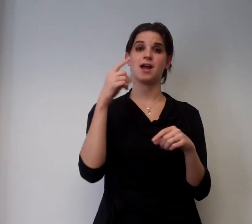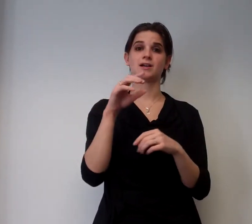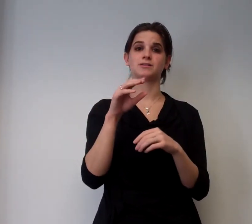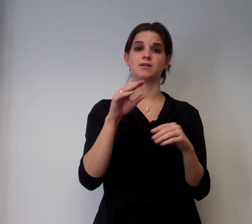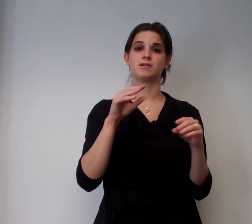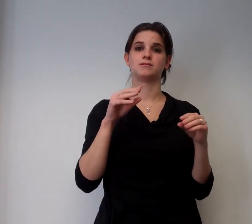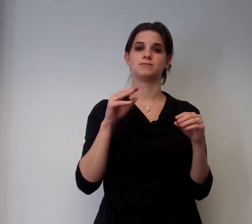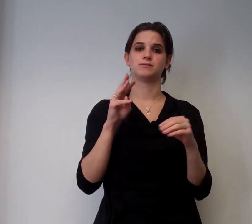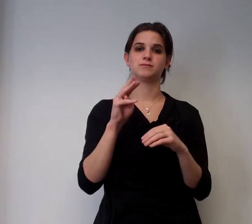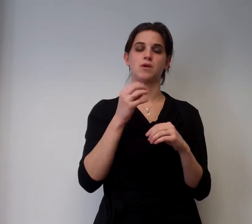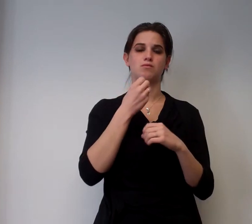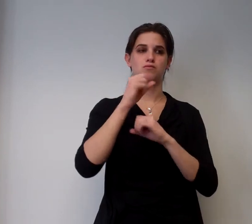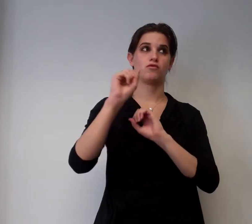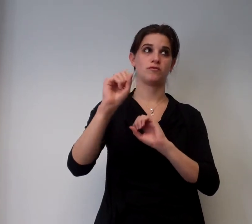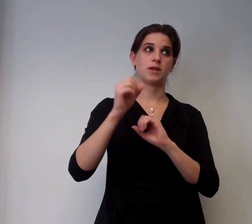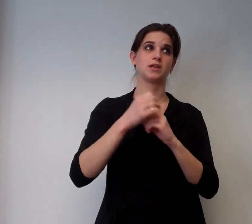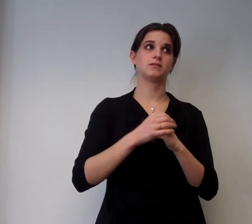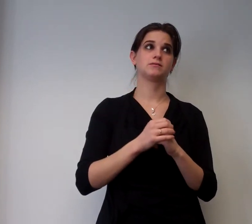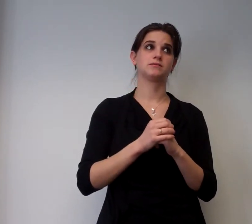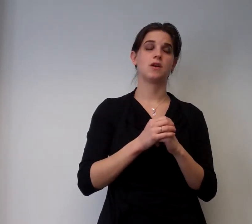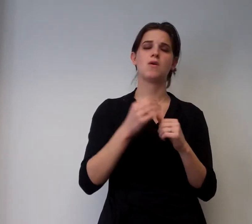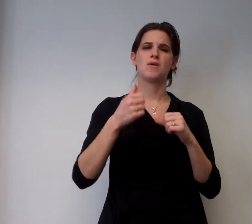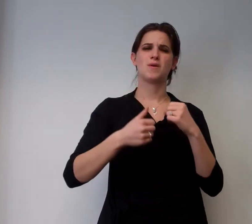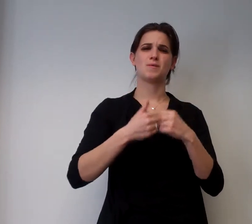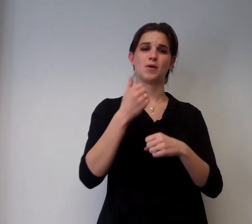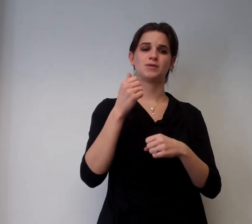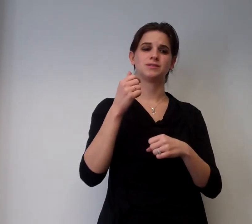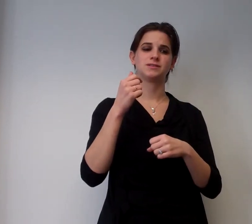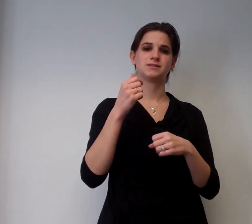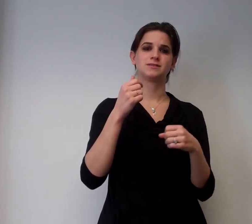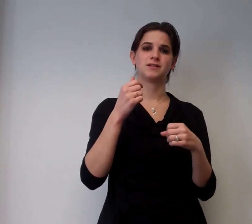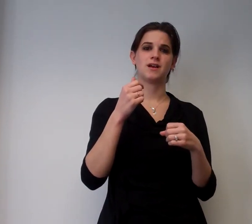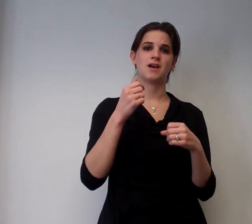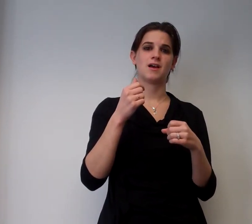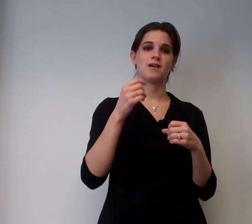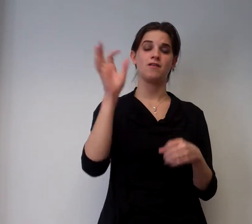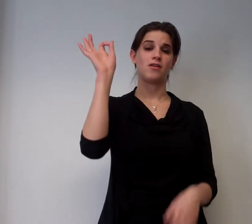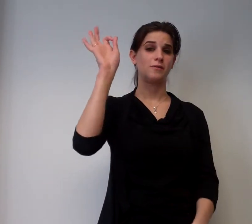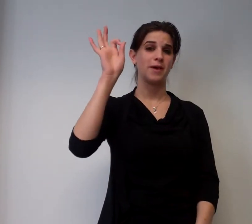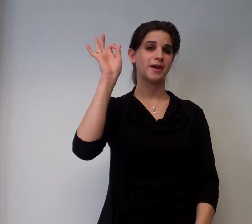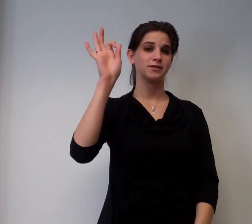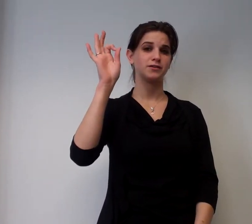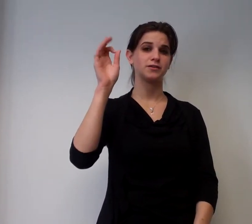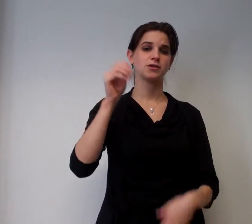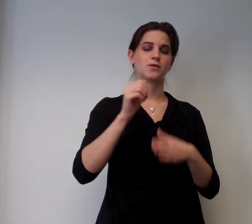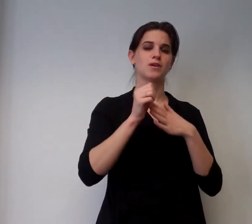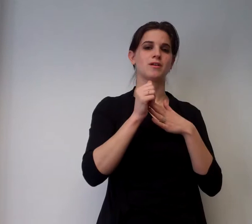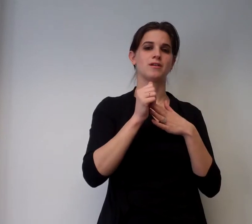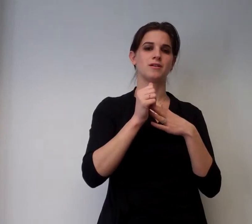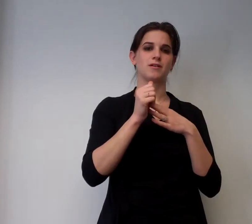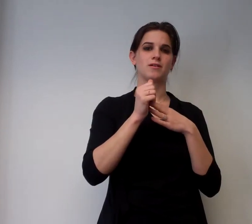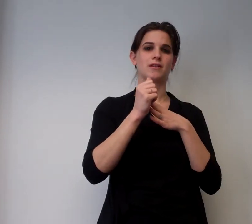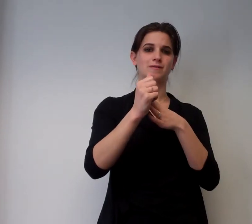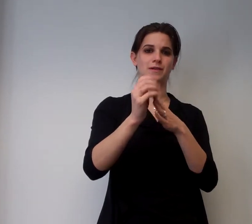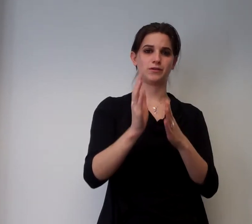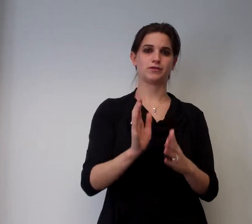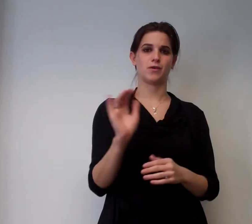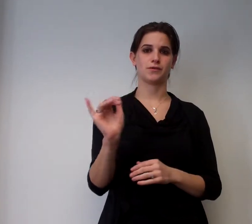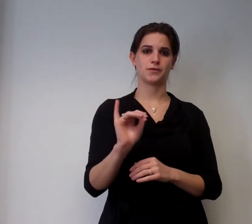right? Most of them were the leaders of the church as well. And in the black churches, you had not just